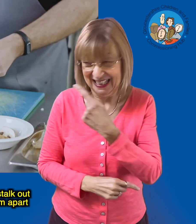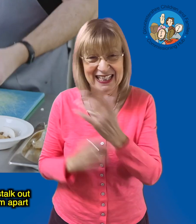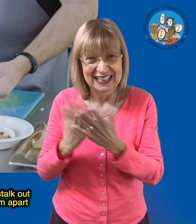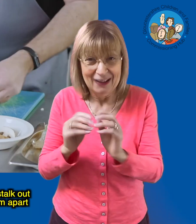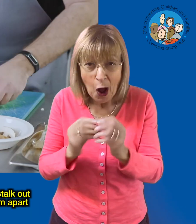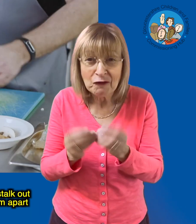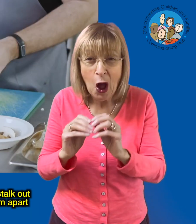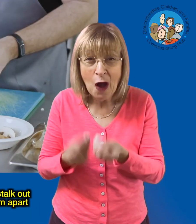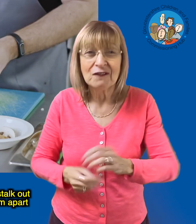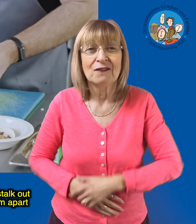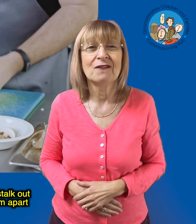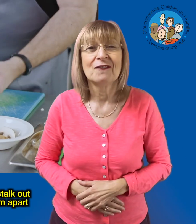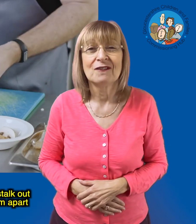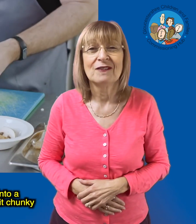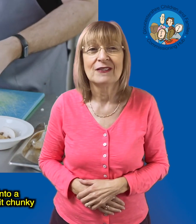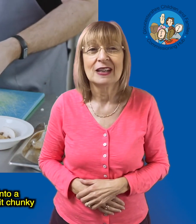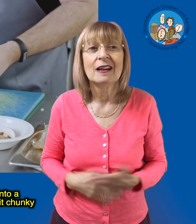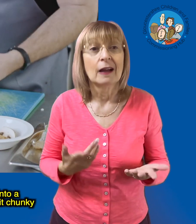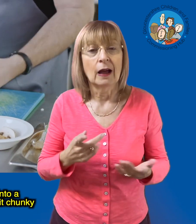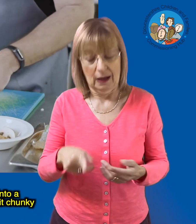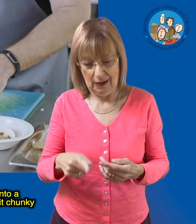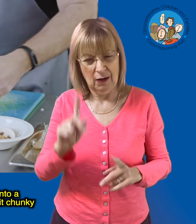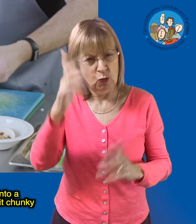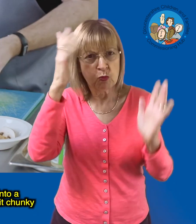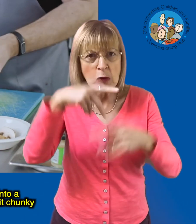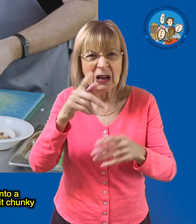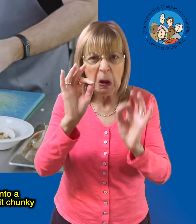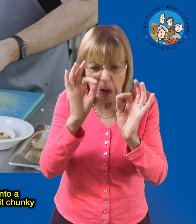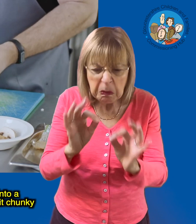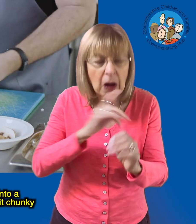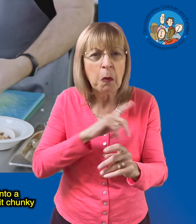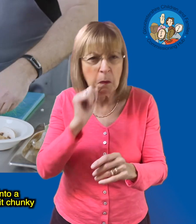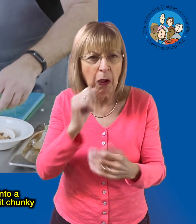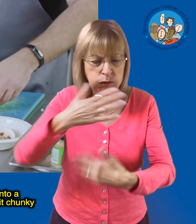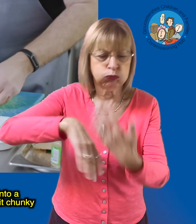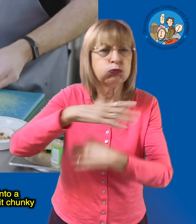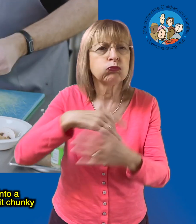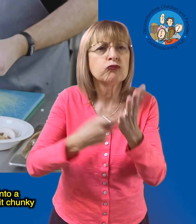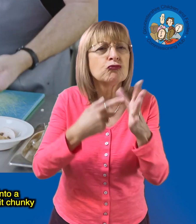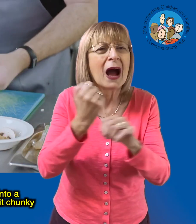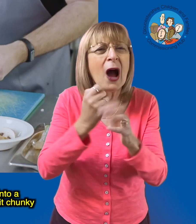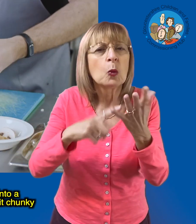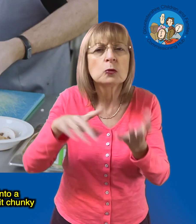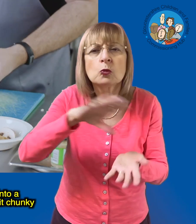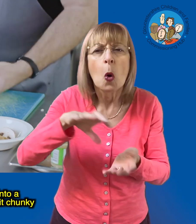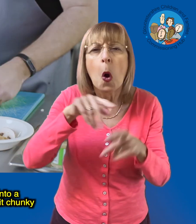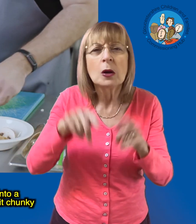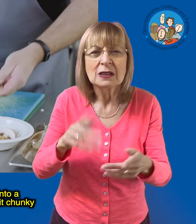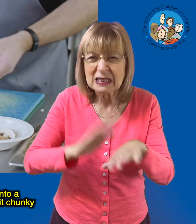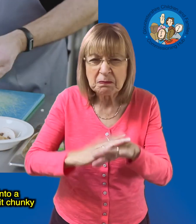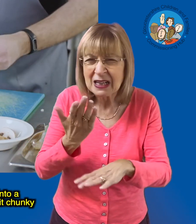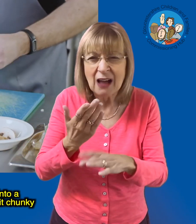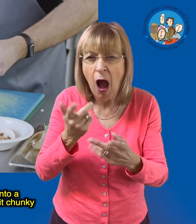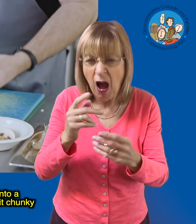young children just to pick them apart and break them like that, because it is going into a sort of ragu sauce, so